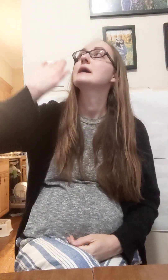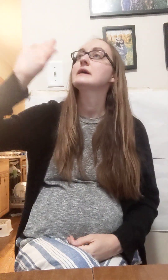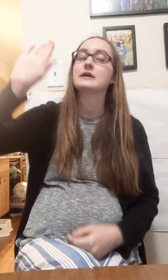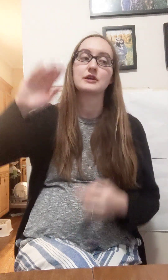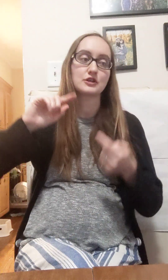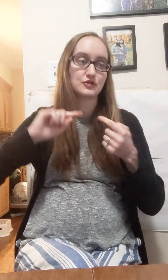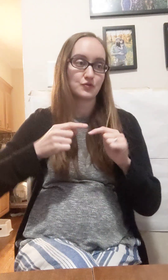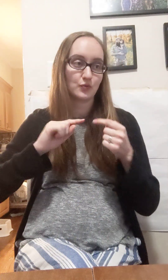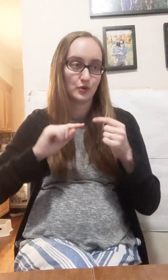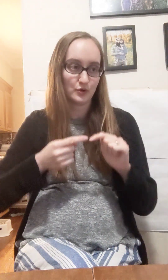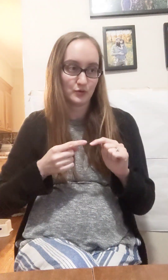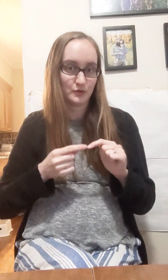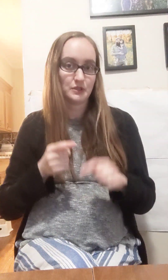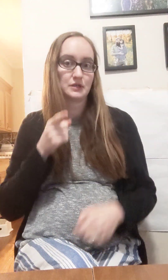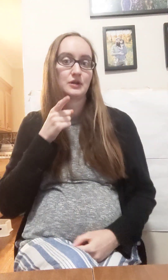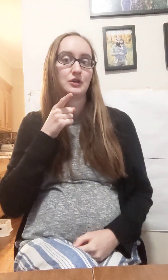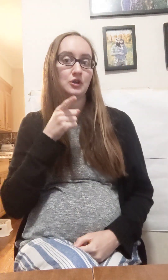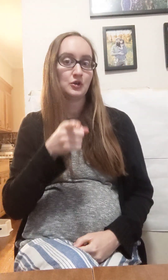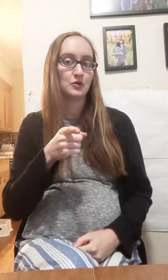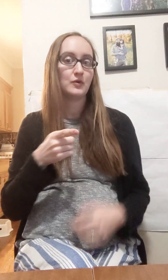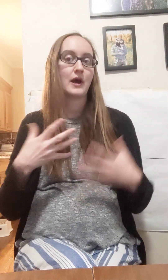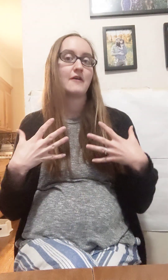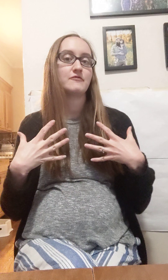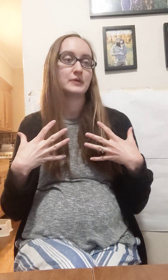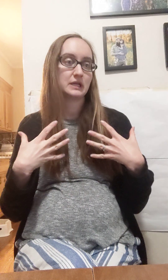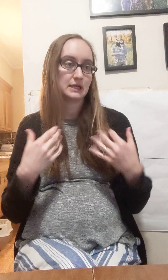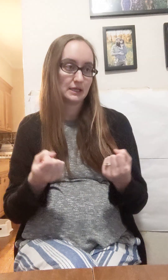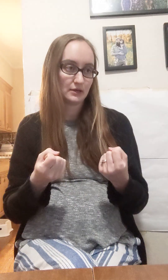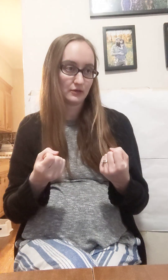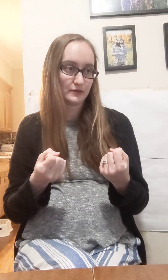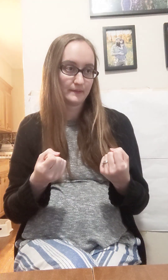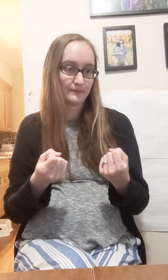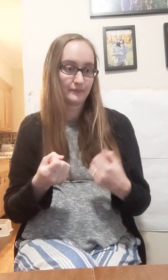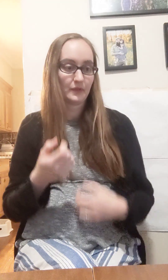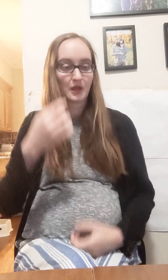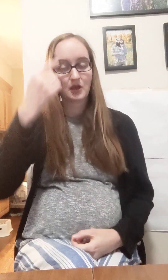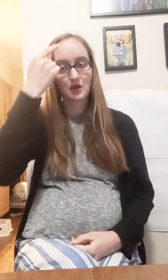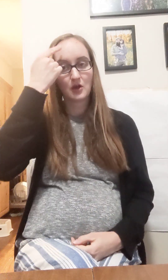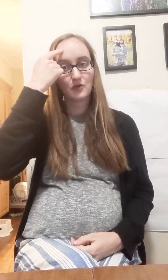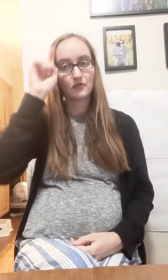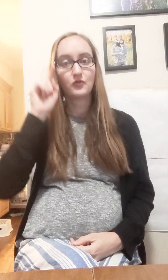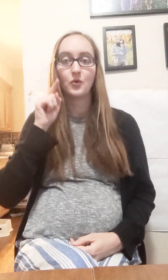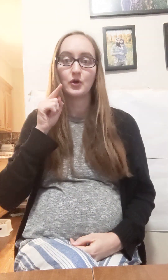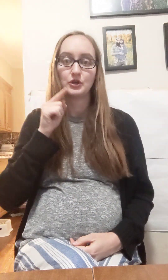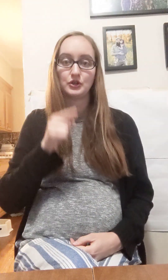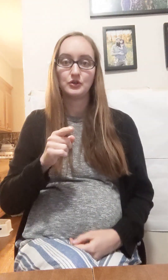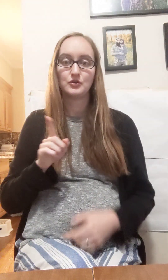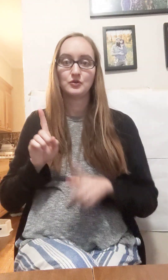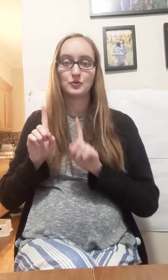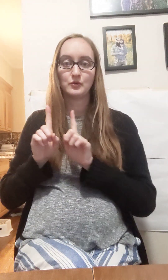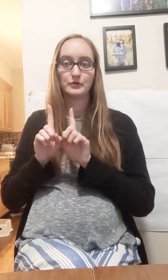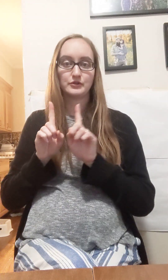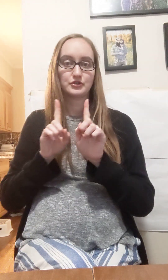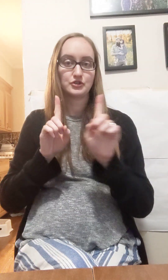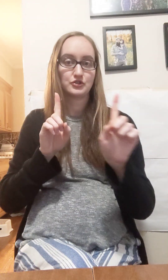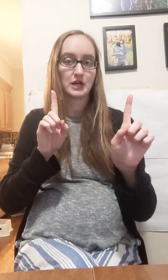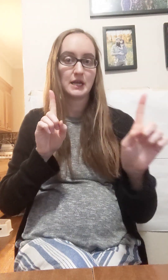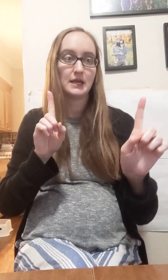By his wounds you have been healed. For you were